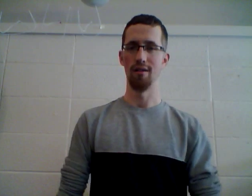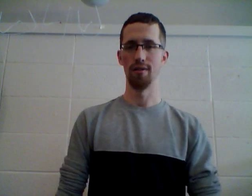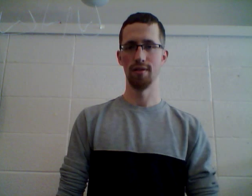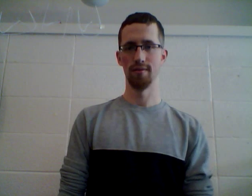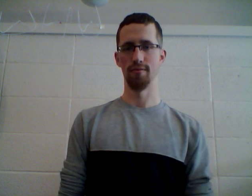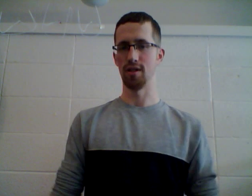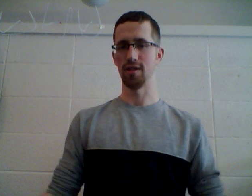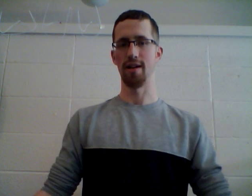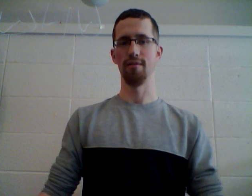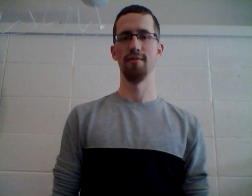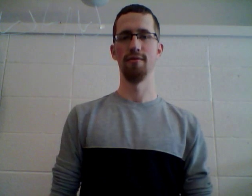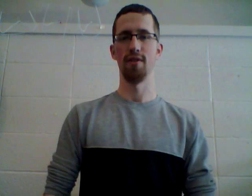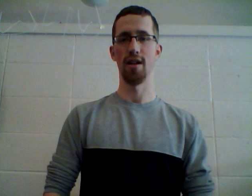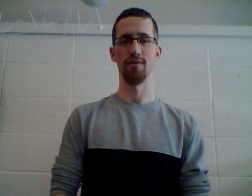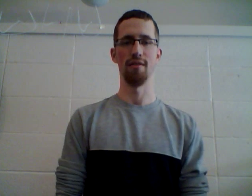Love runs out. Fall out of love.